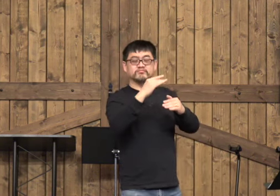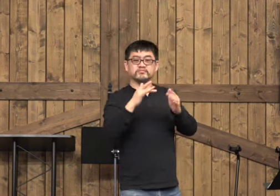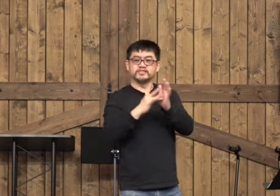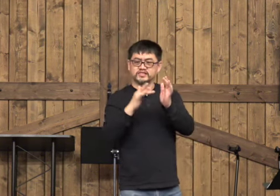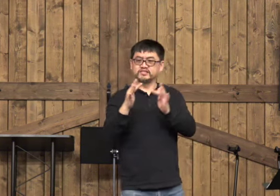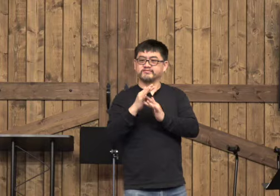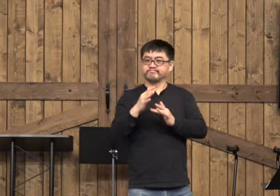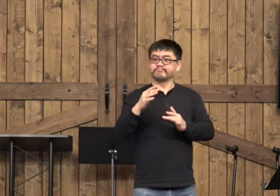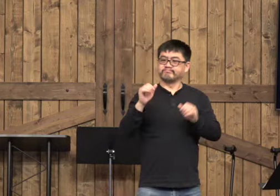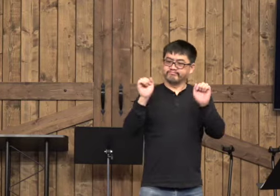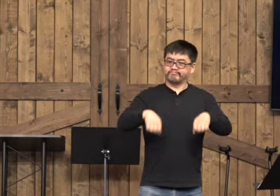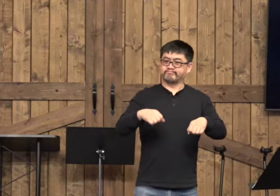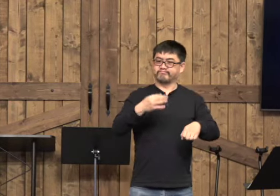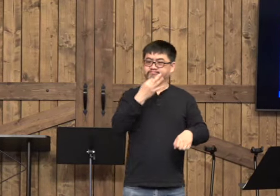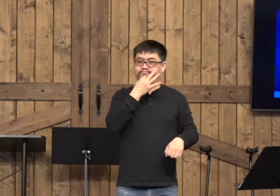But that is the first part of the story.